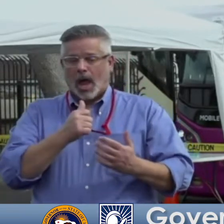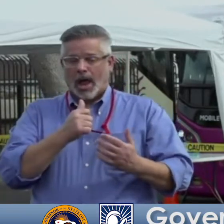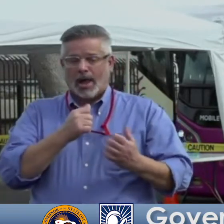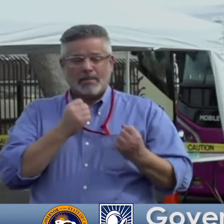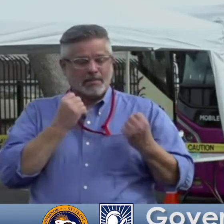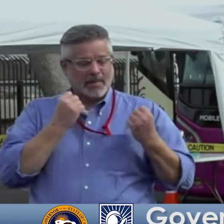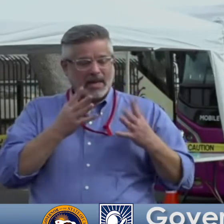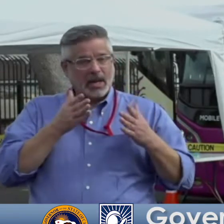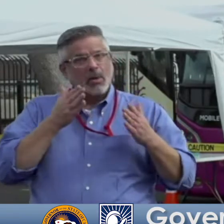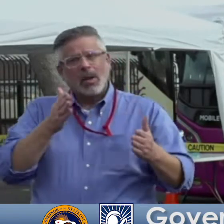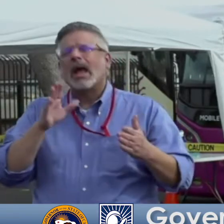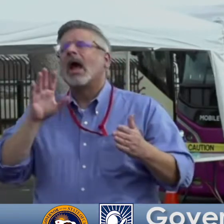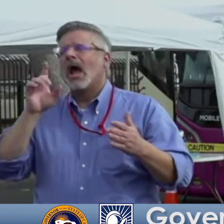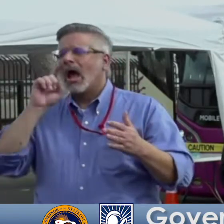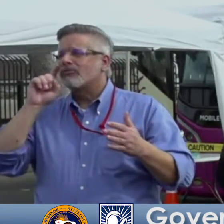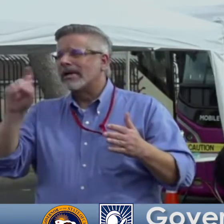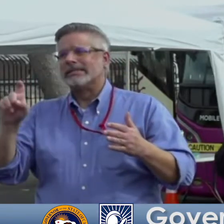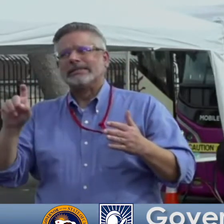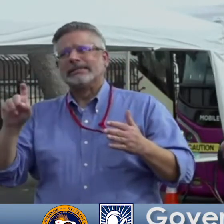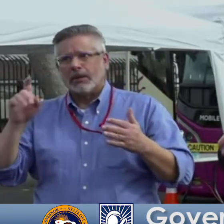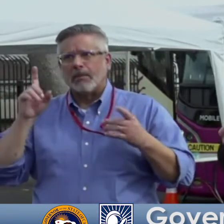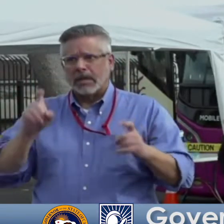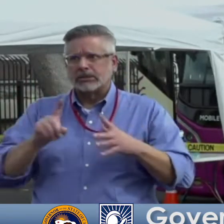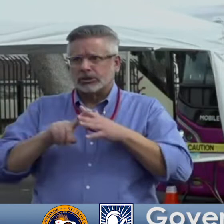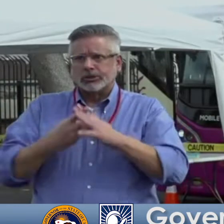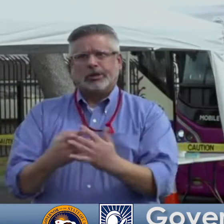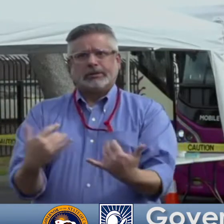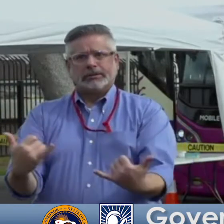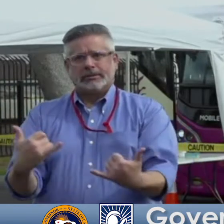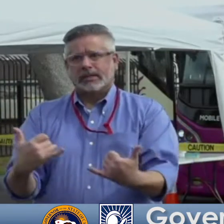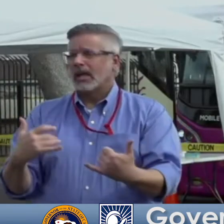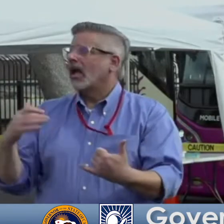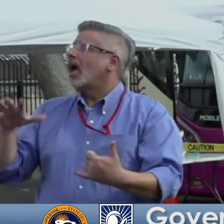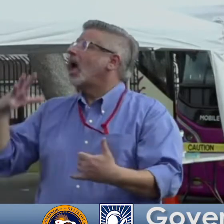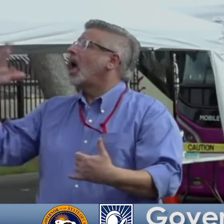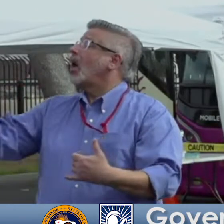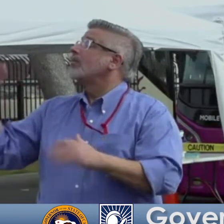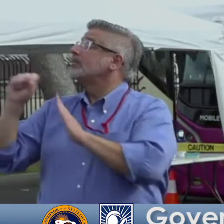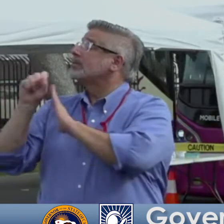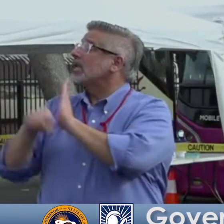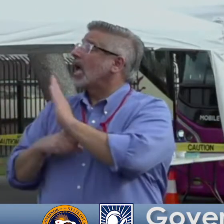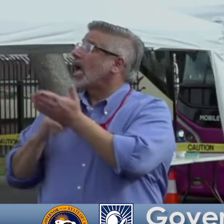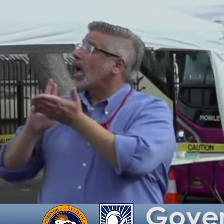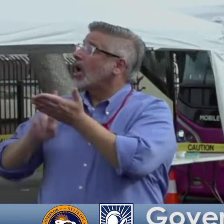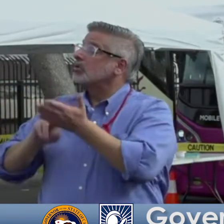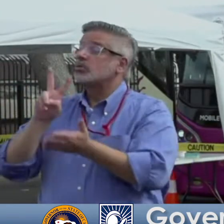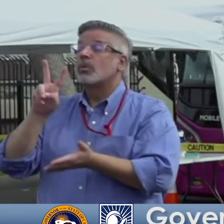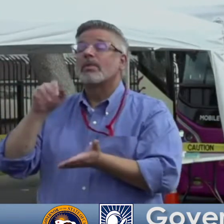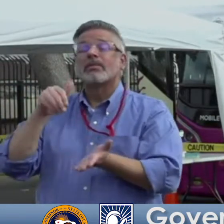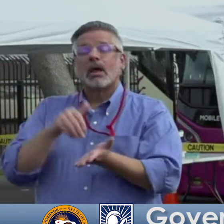many ways were anticipating this. We have brought in out-of-state contract staff,